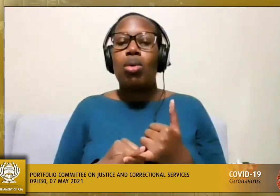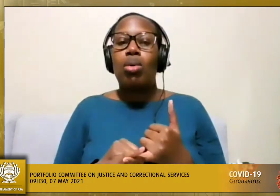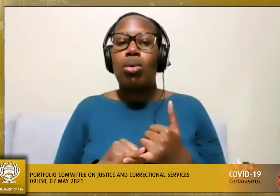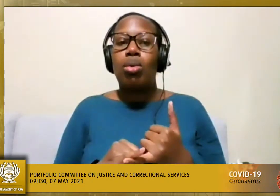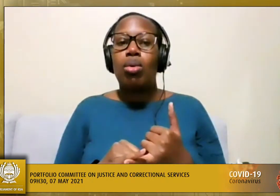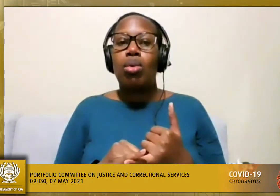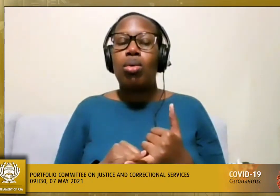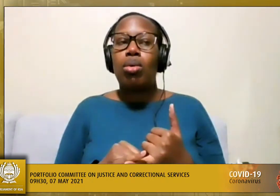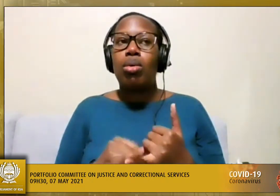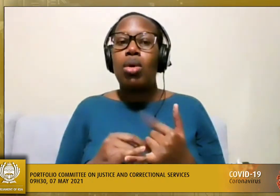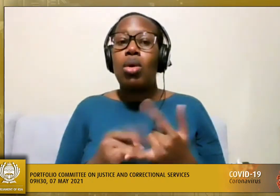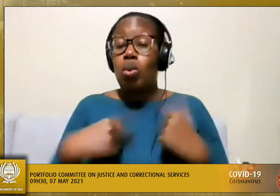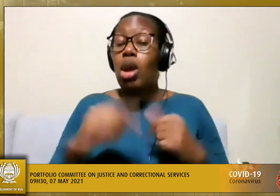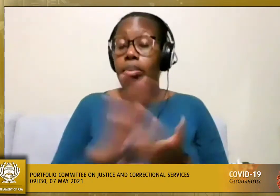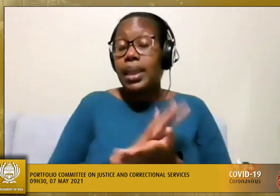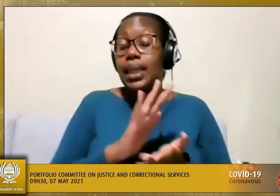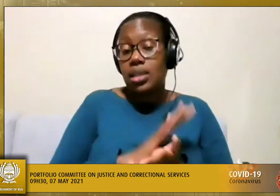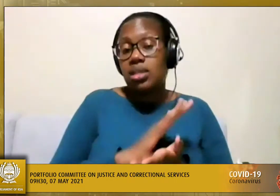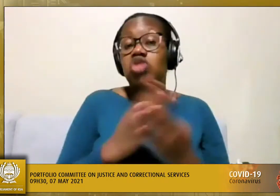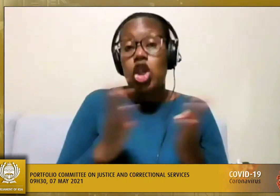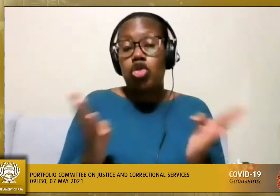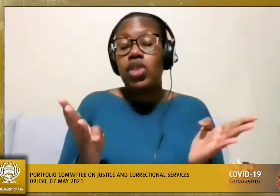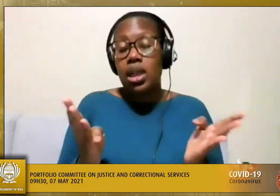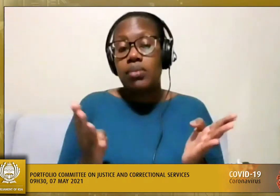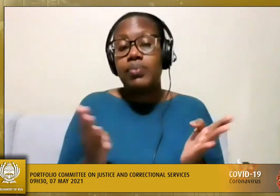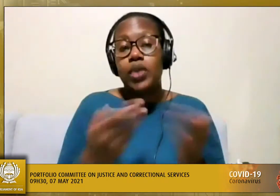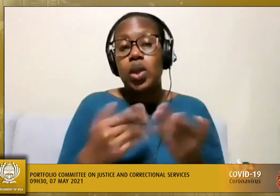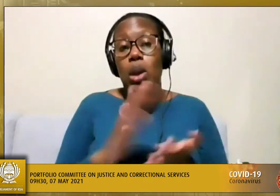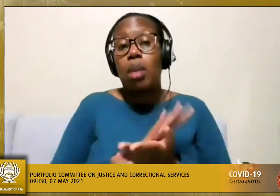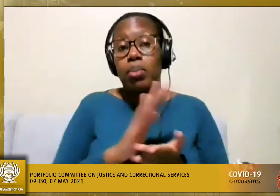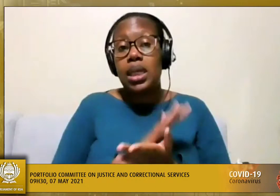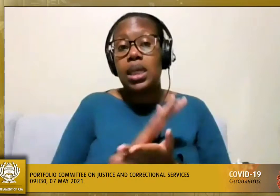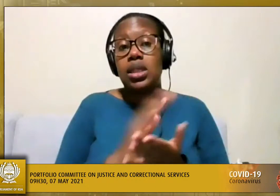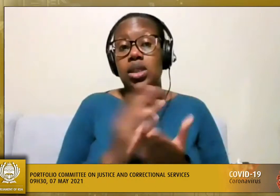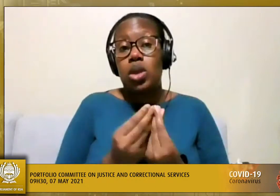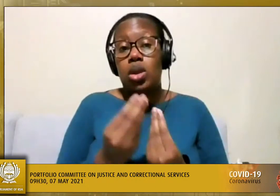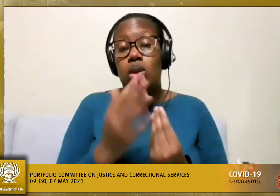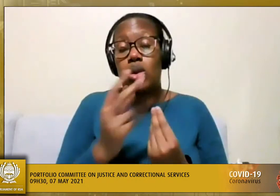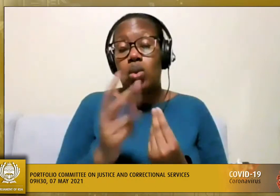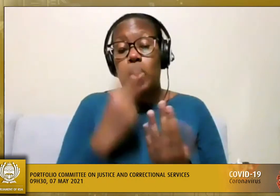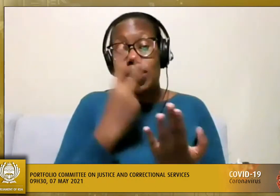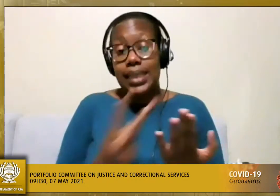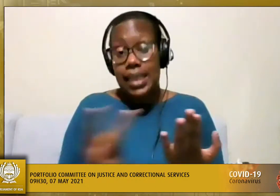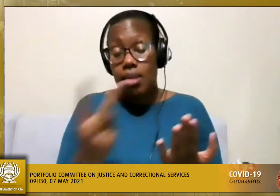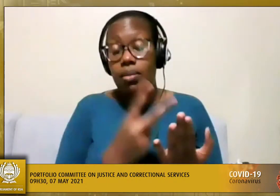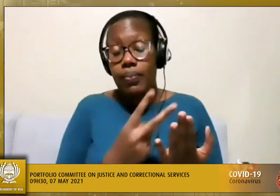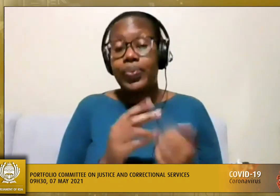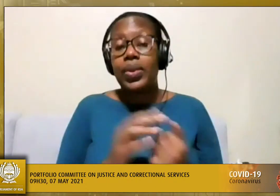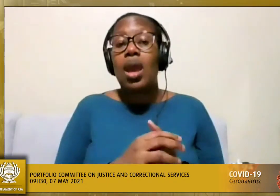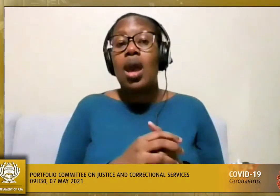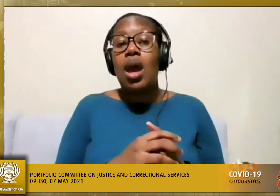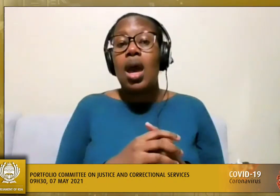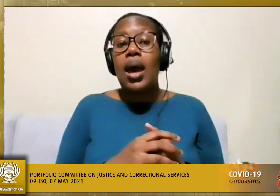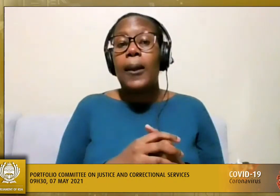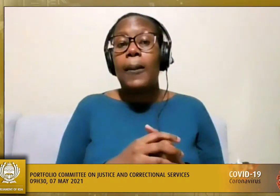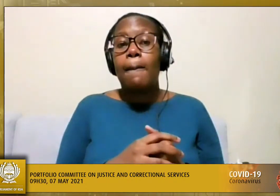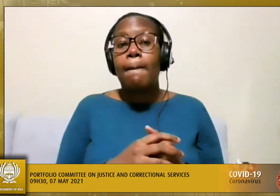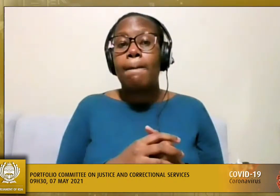we are quite pleased generally with uh with with what we're seeing and that also you have